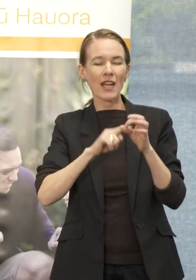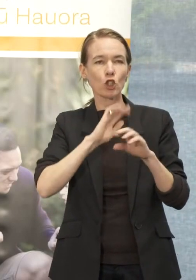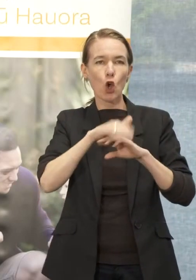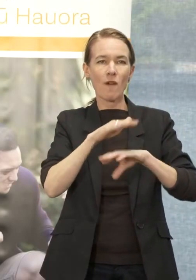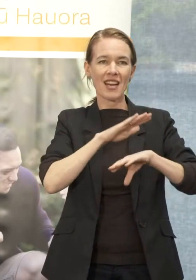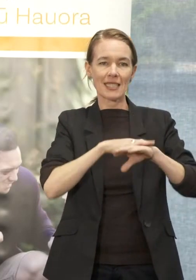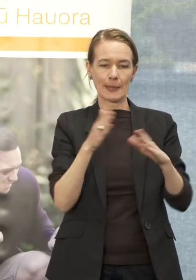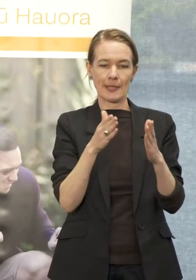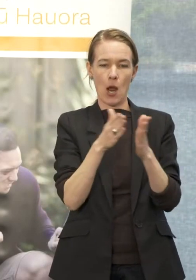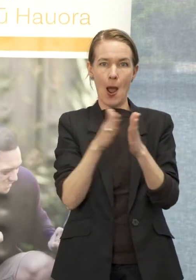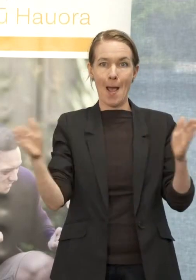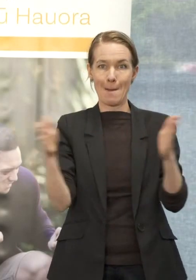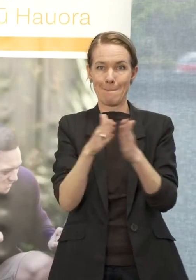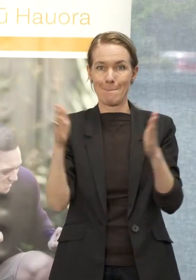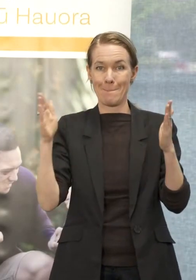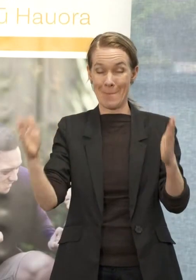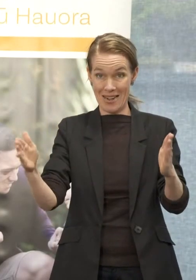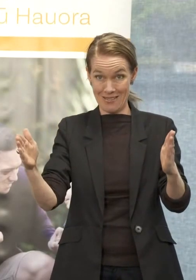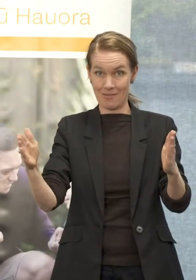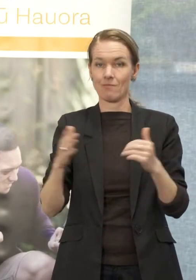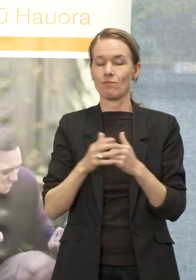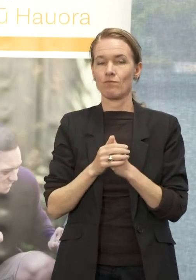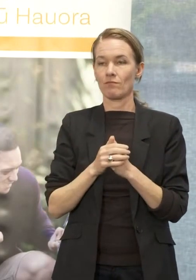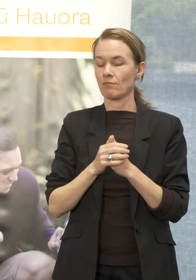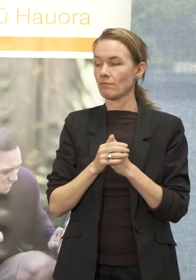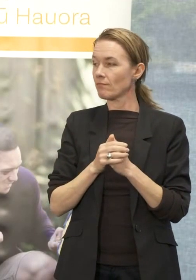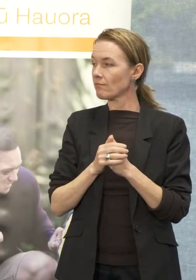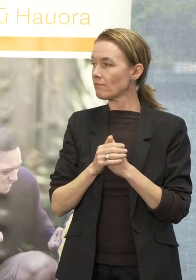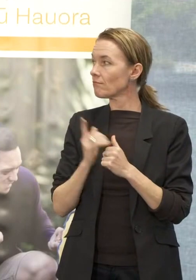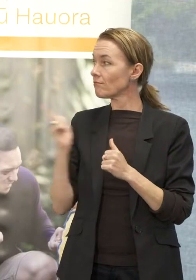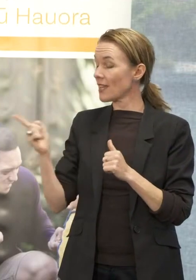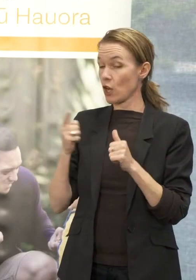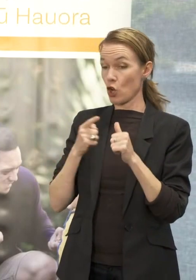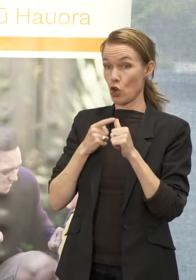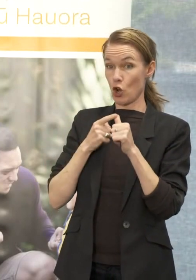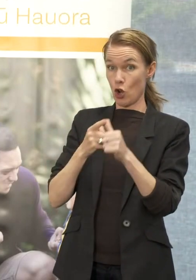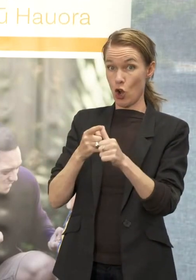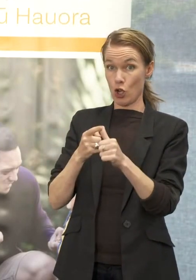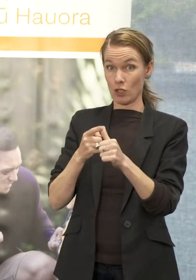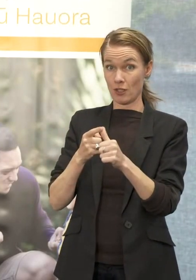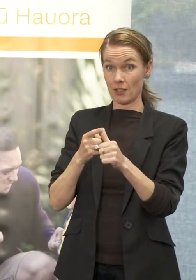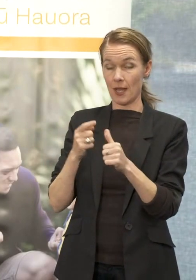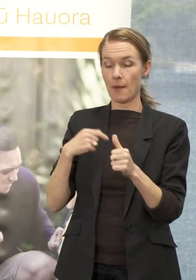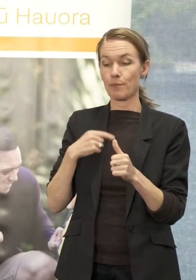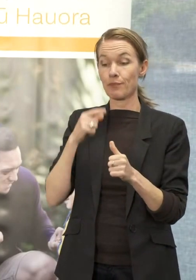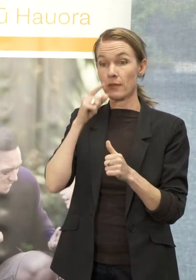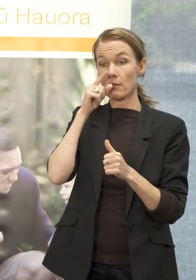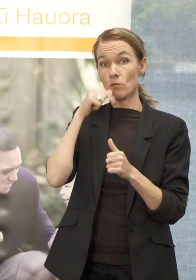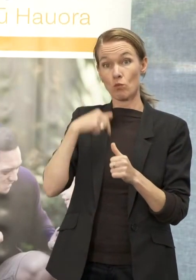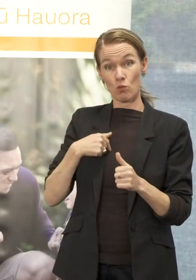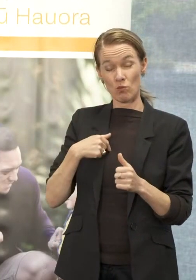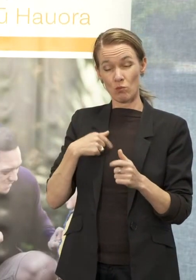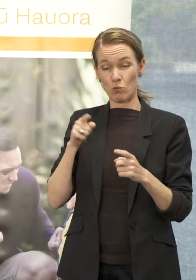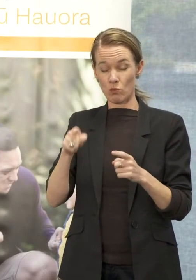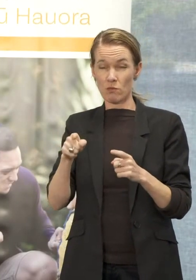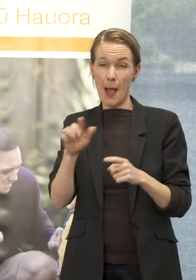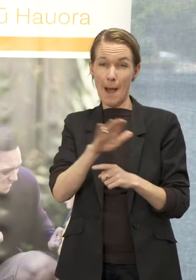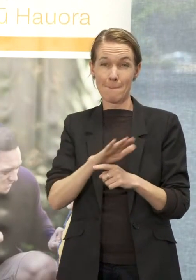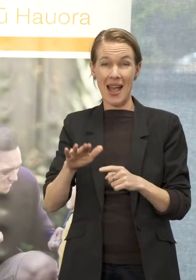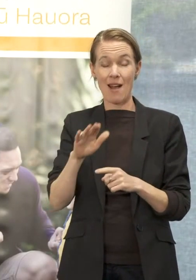have a period of likely contact with the bin, which would have been around the 5th,